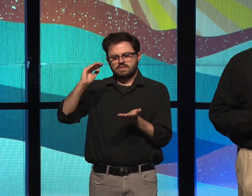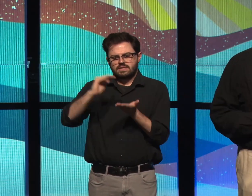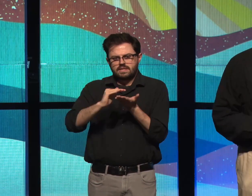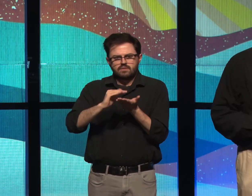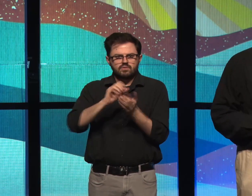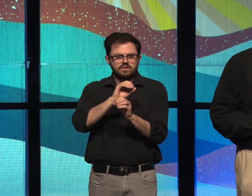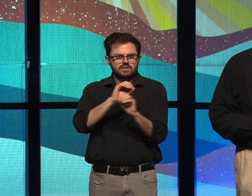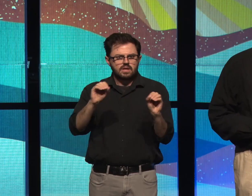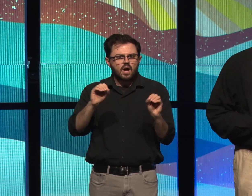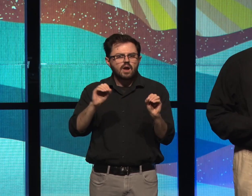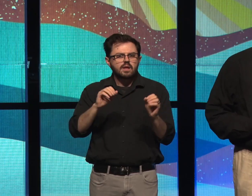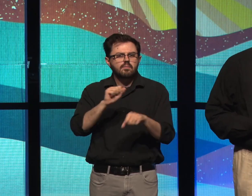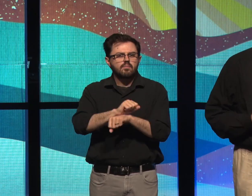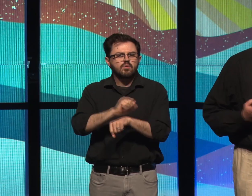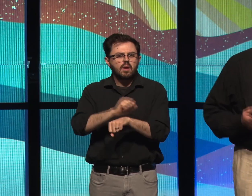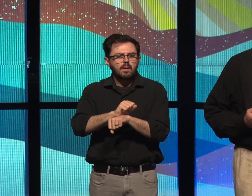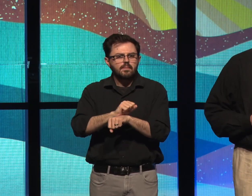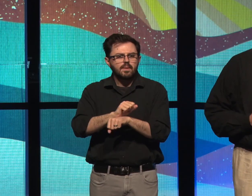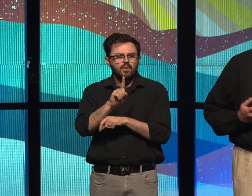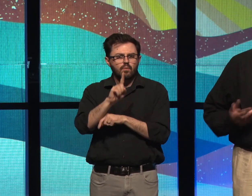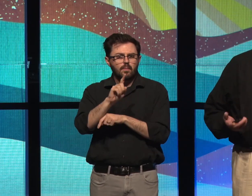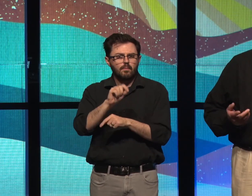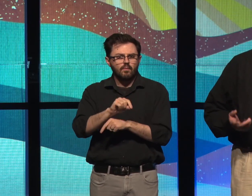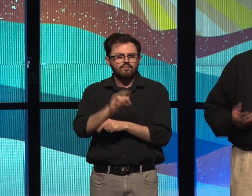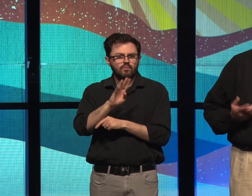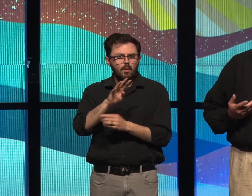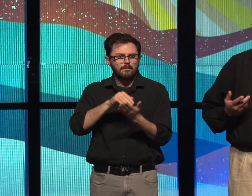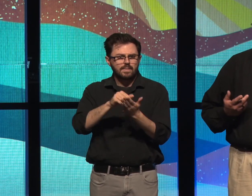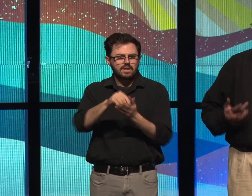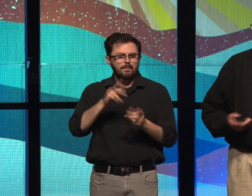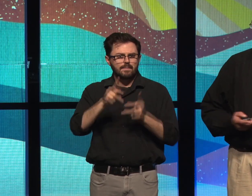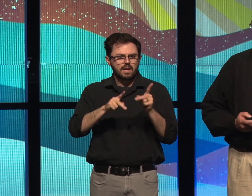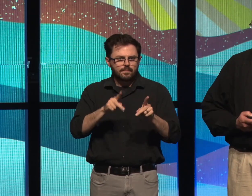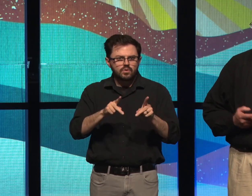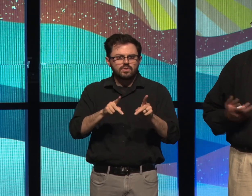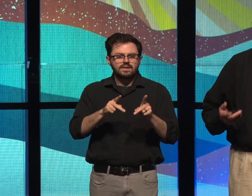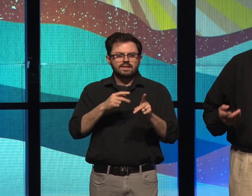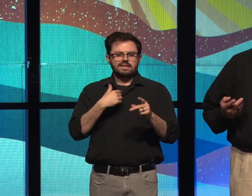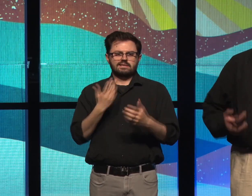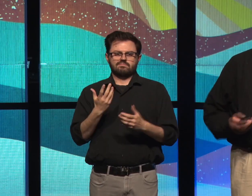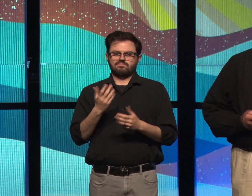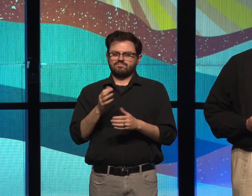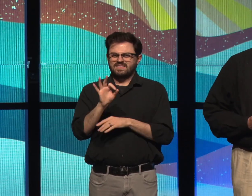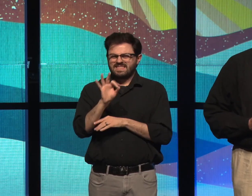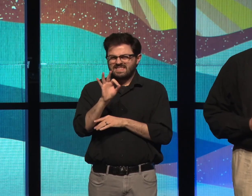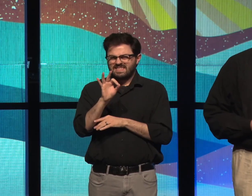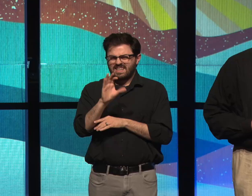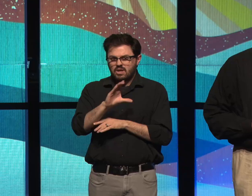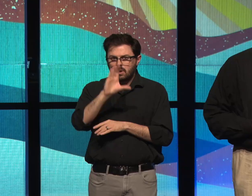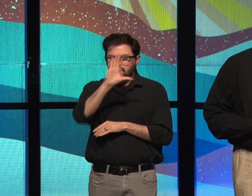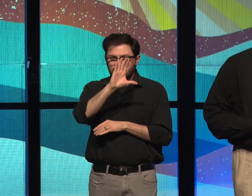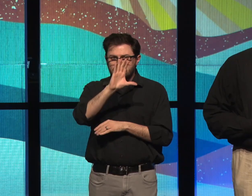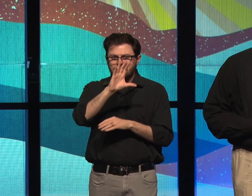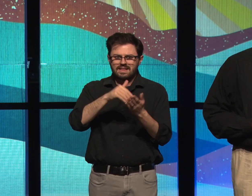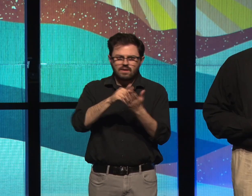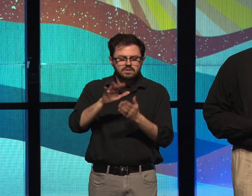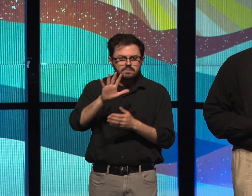lift 900,000 people out of poverty and might raise wages for as many as 10 million